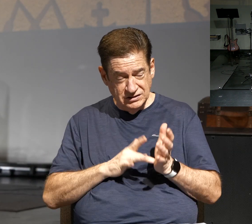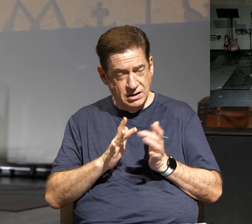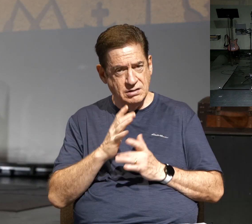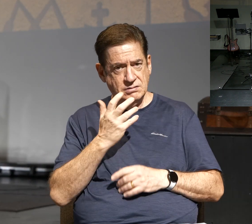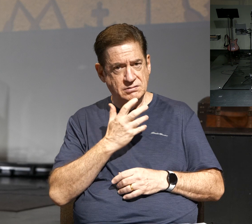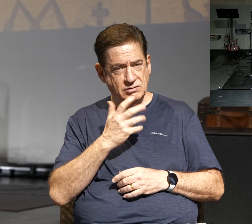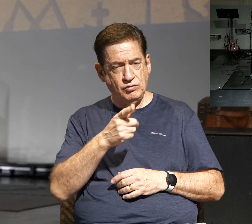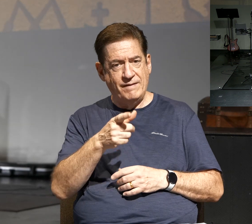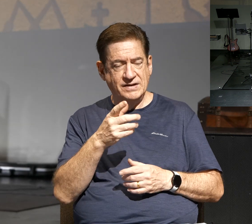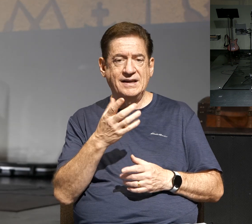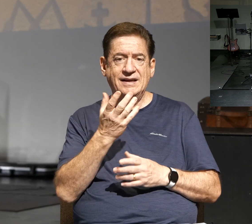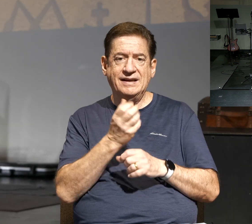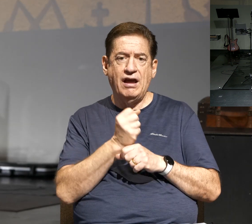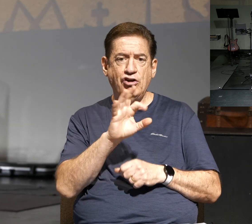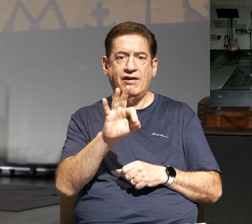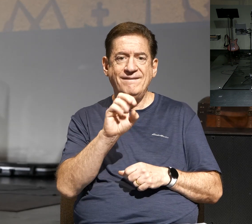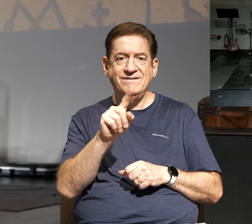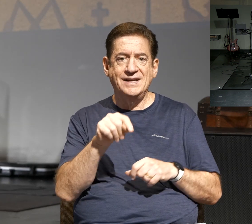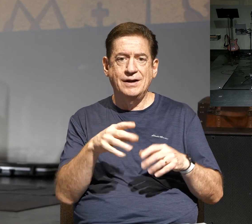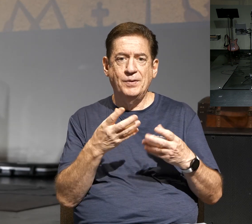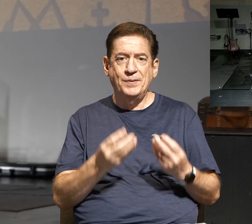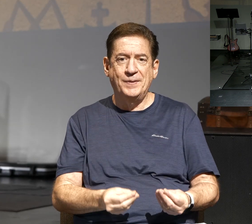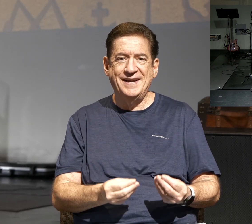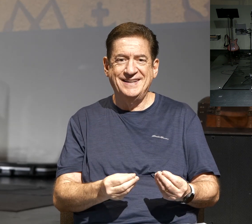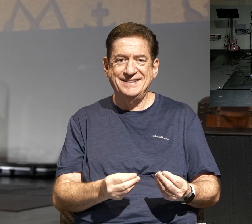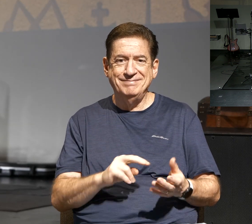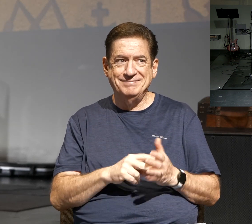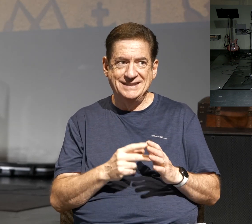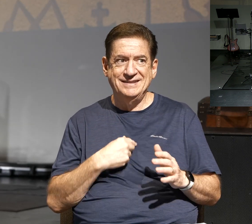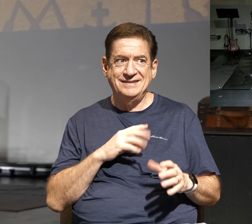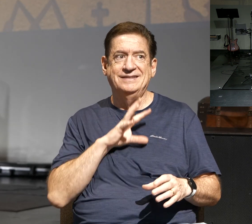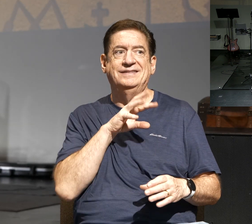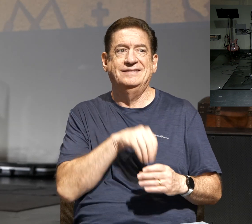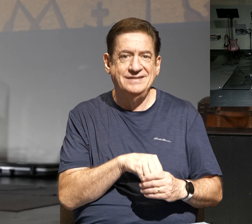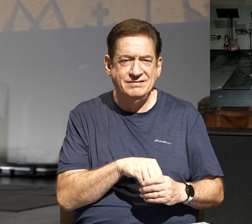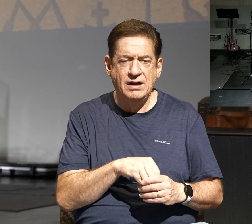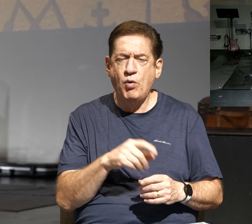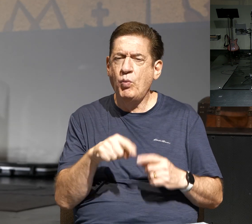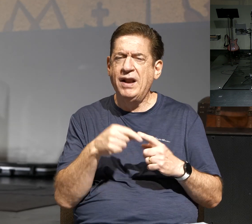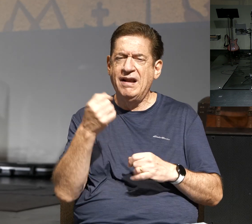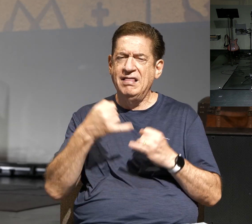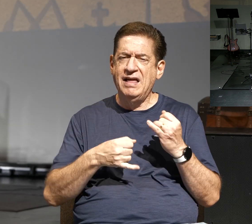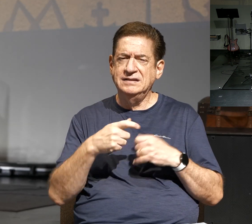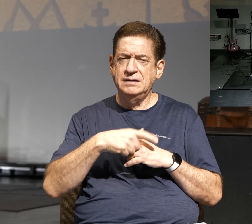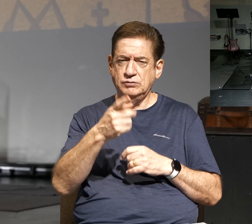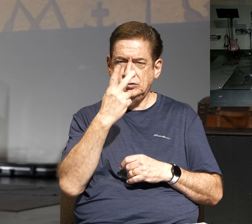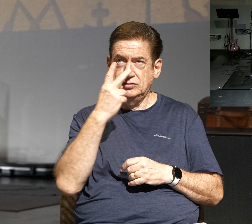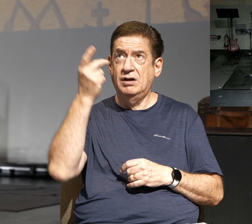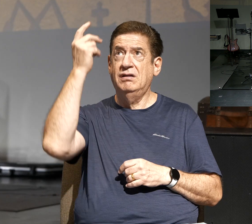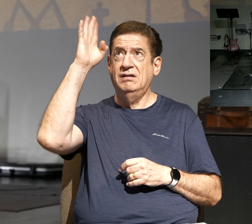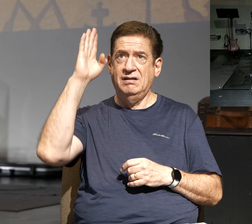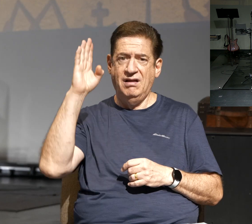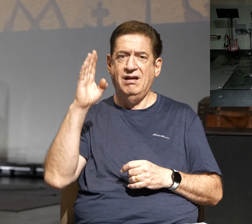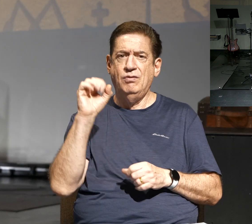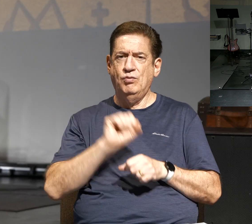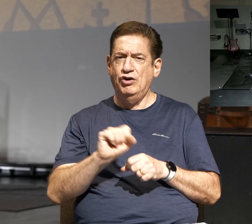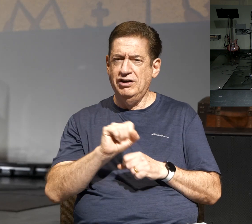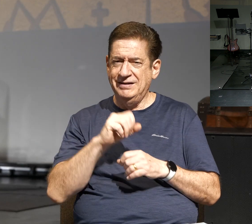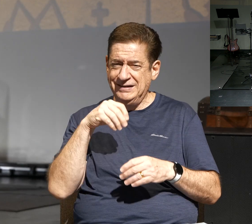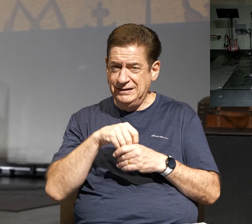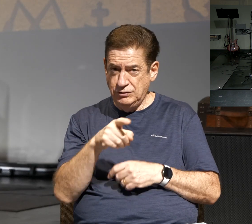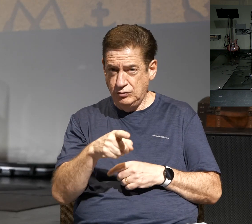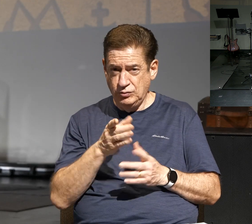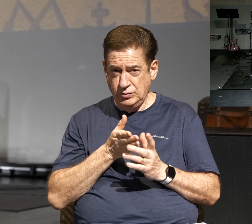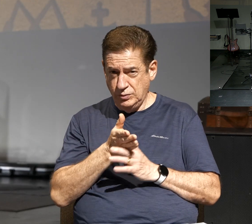But you got to get your feet wet. So when was the last time you undeniably saw God at work in you or through you or around